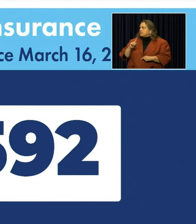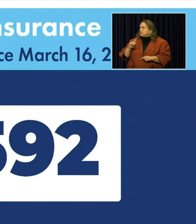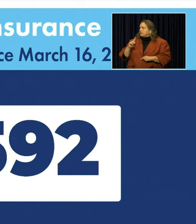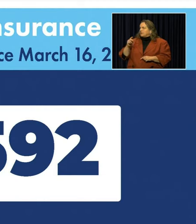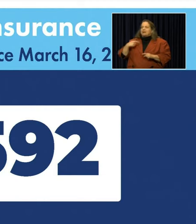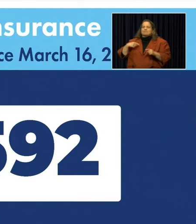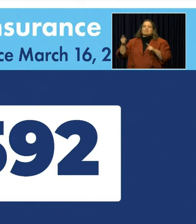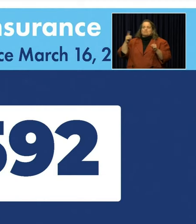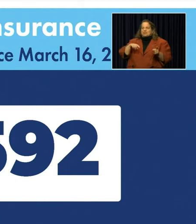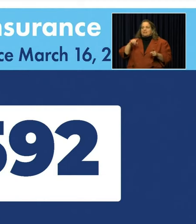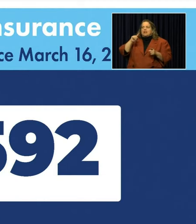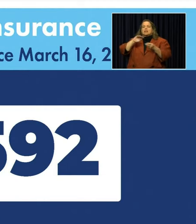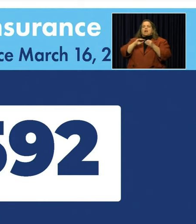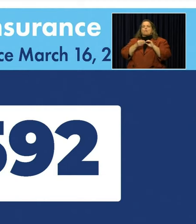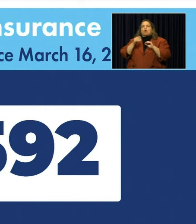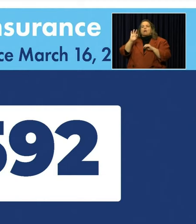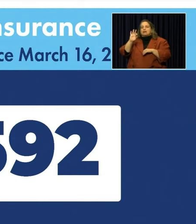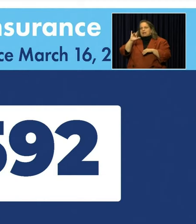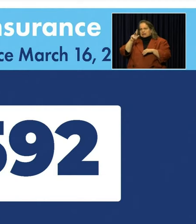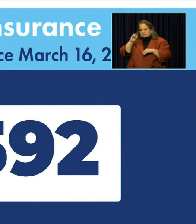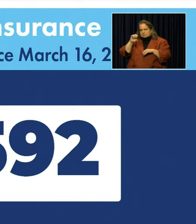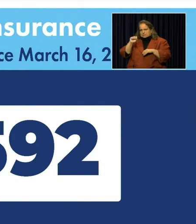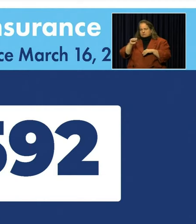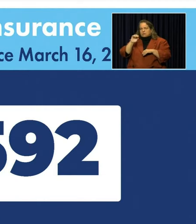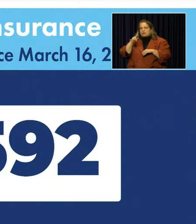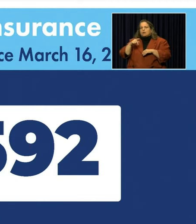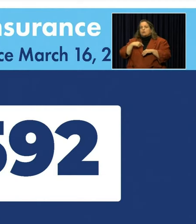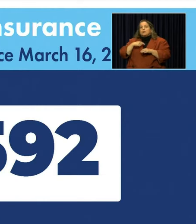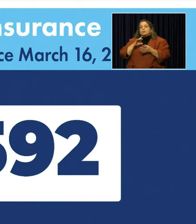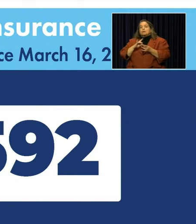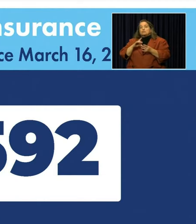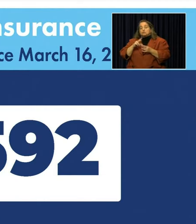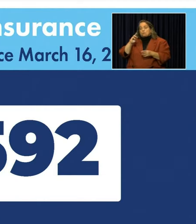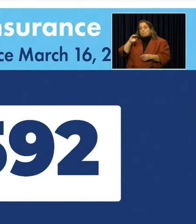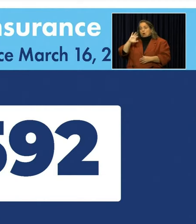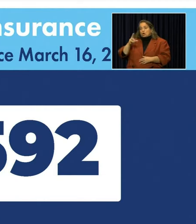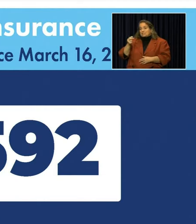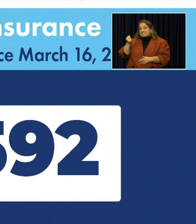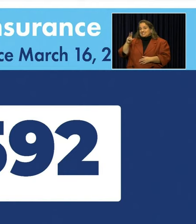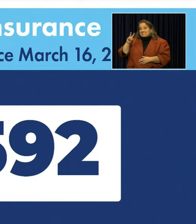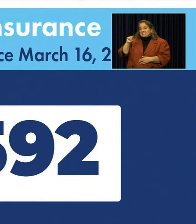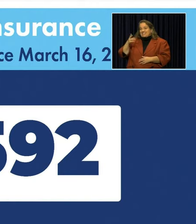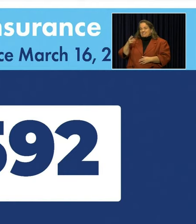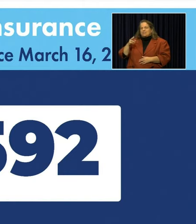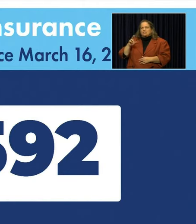Back on track. So the number of claims. So we've mentioned, March 16th is kind of our